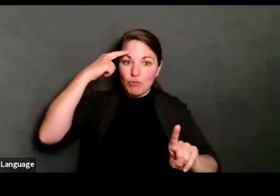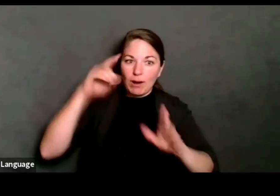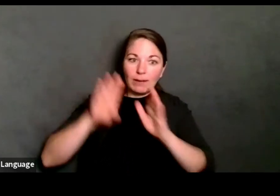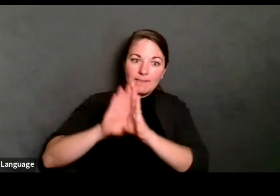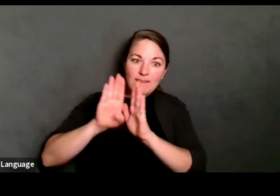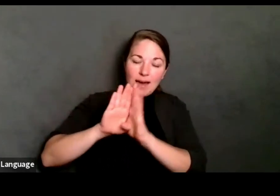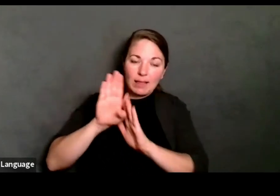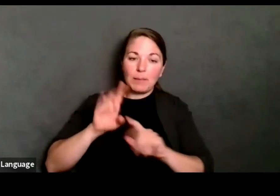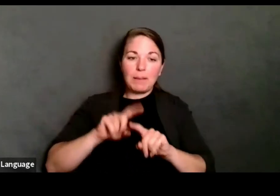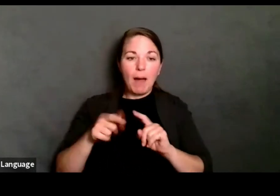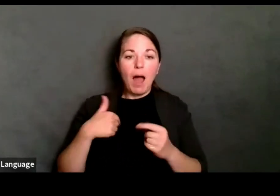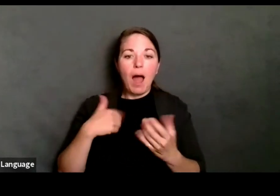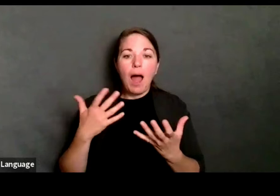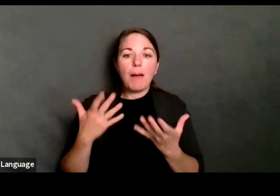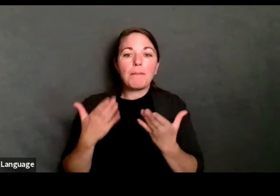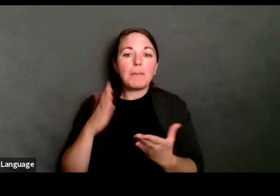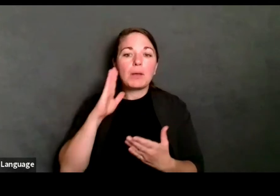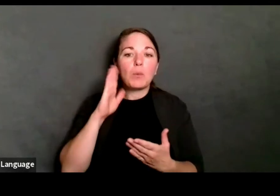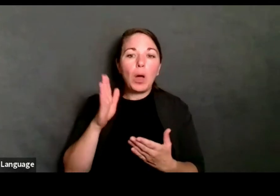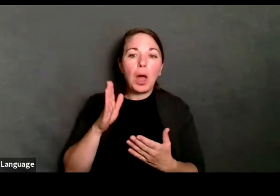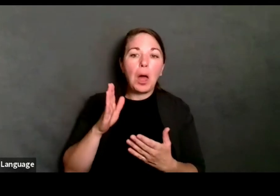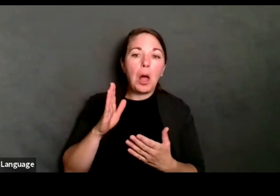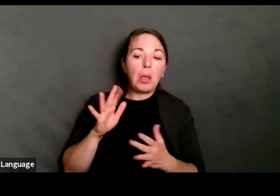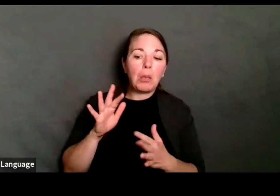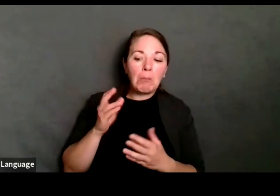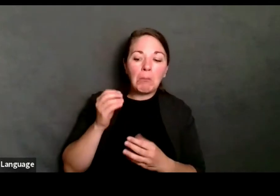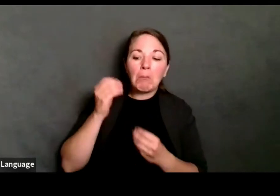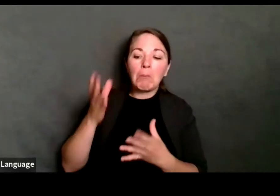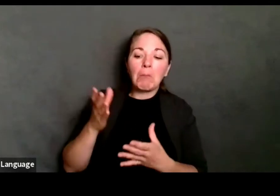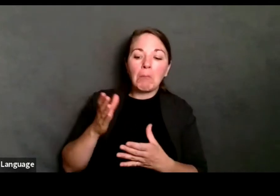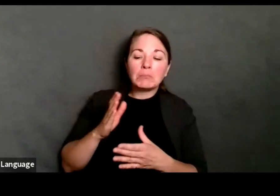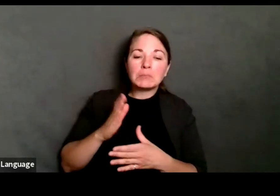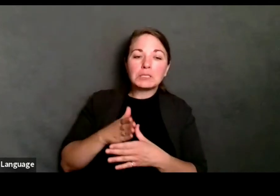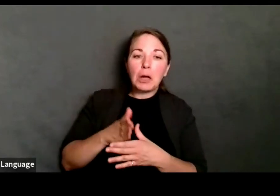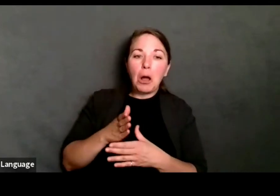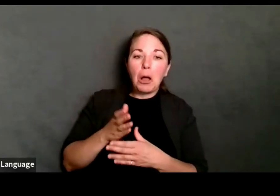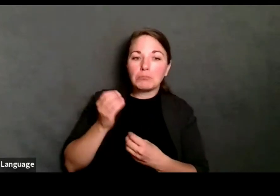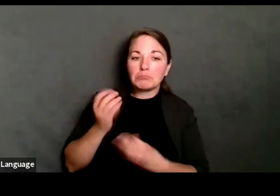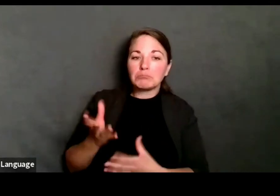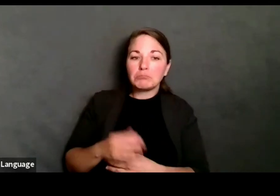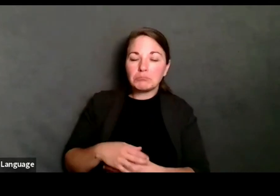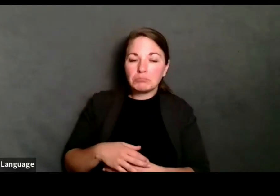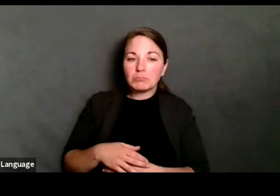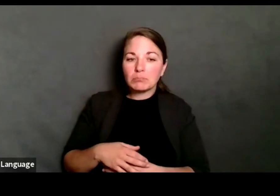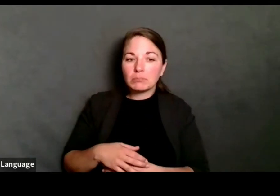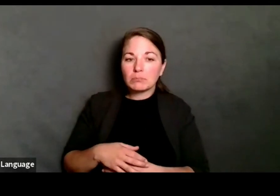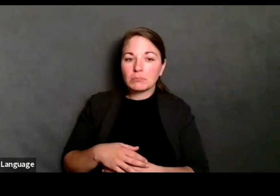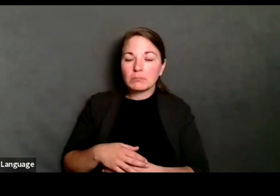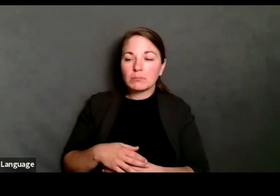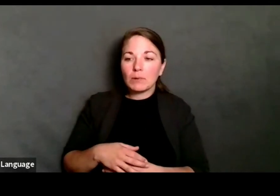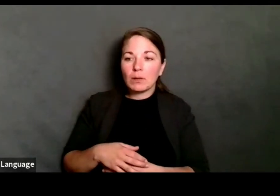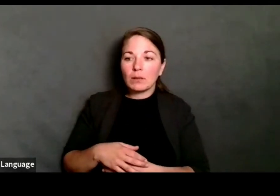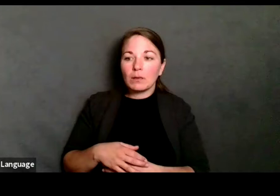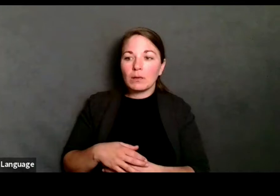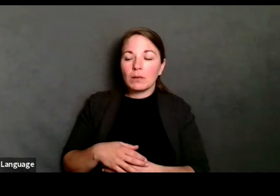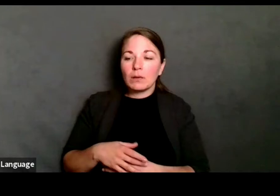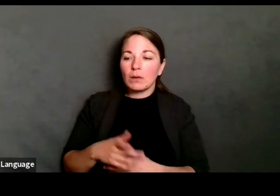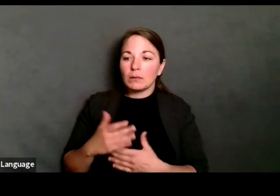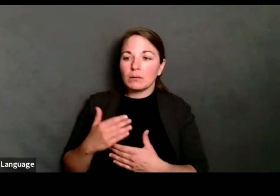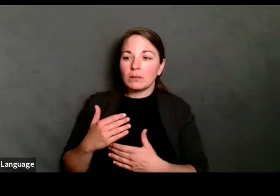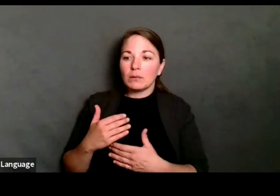might offer some psychoeducation. Because some information about how the body instinctually responds to